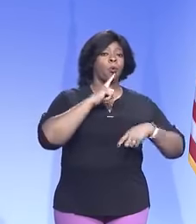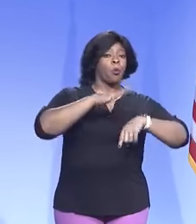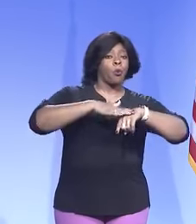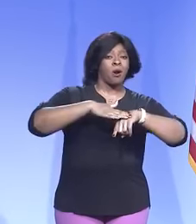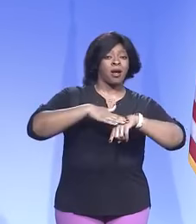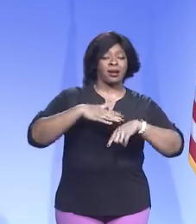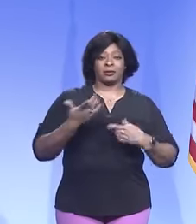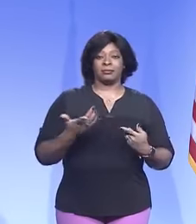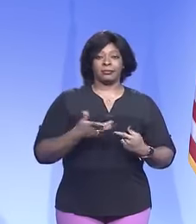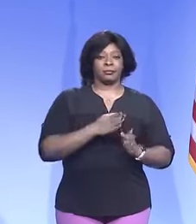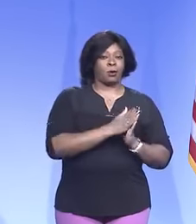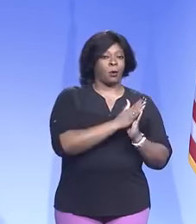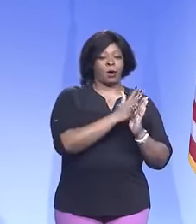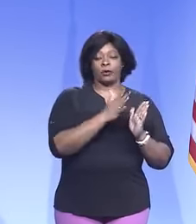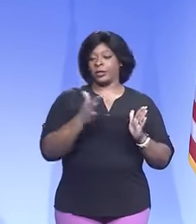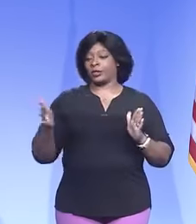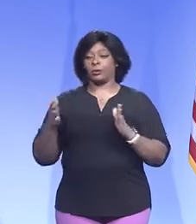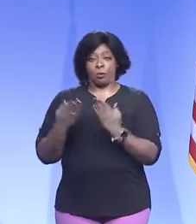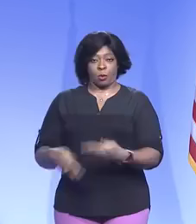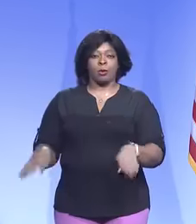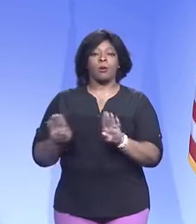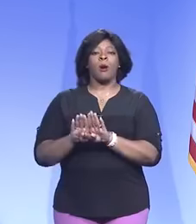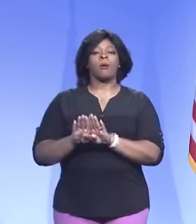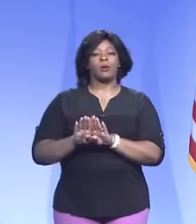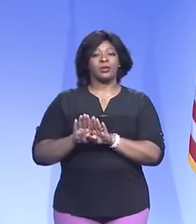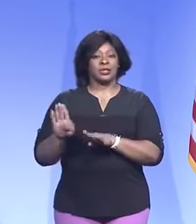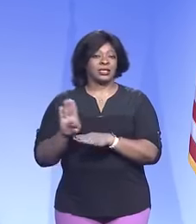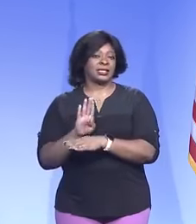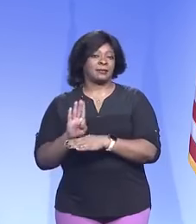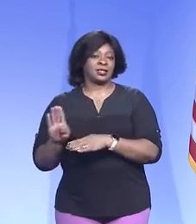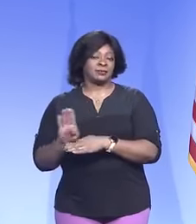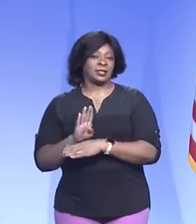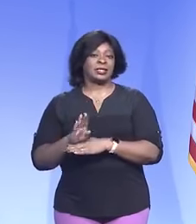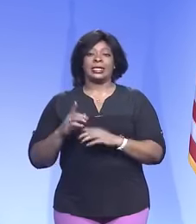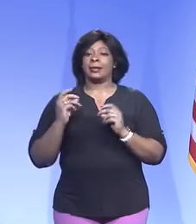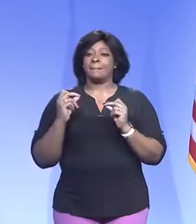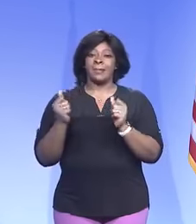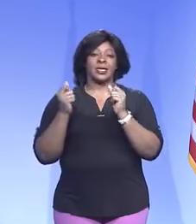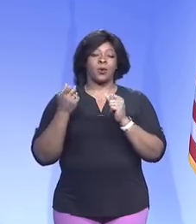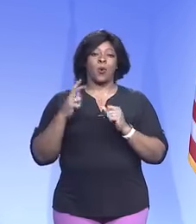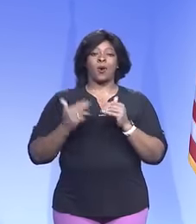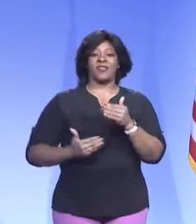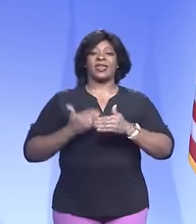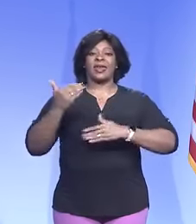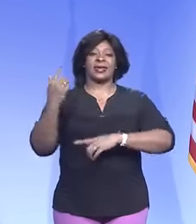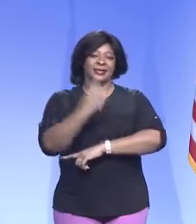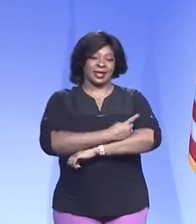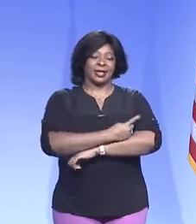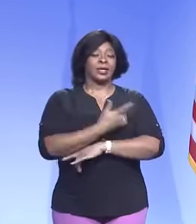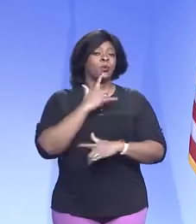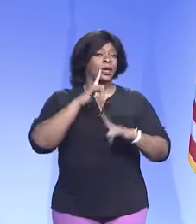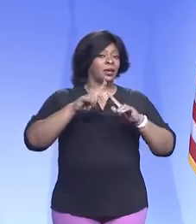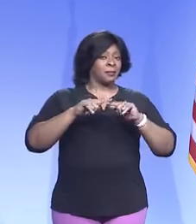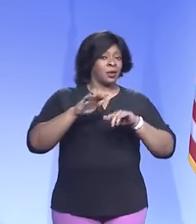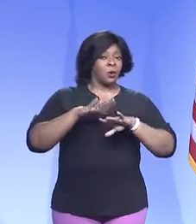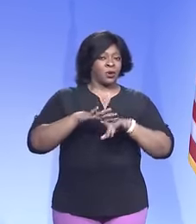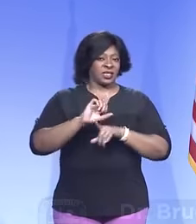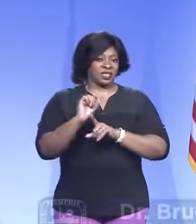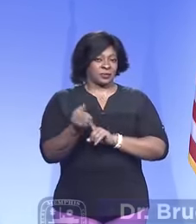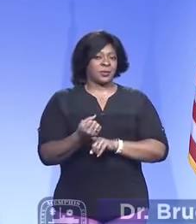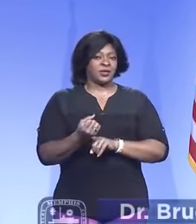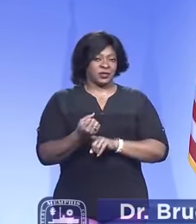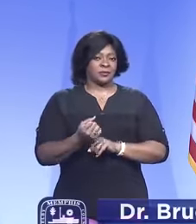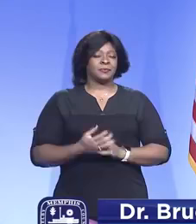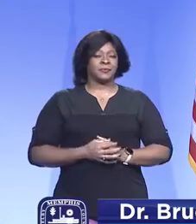warning to closure immediately or the next day, depending on the